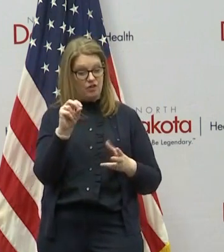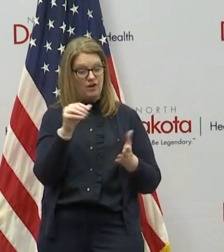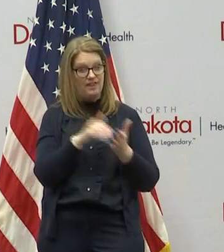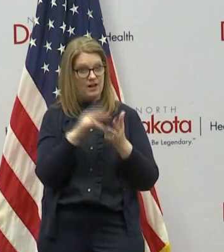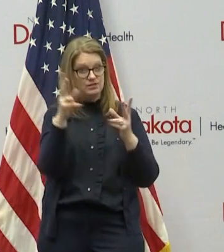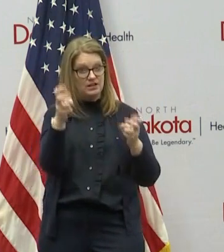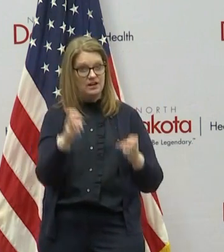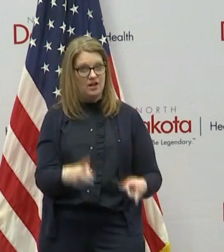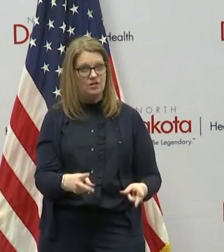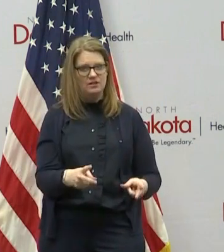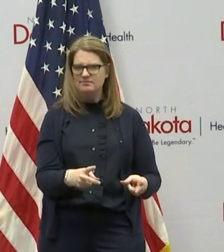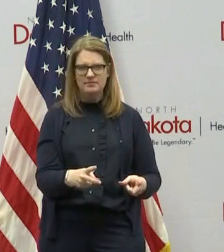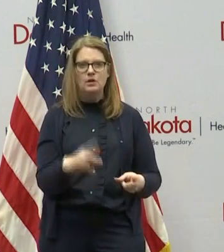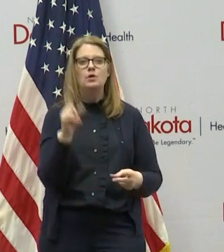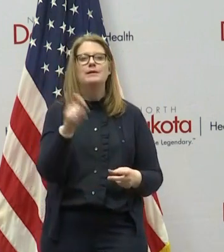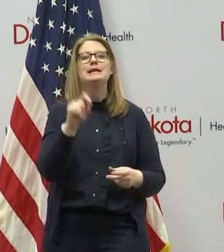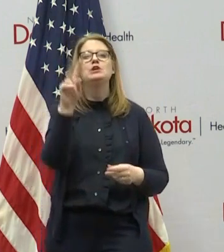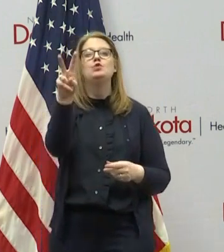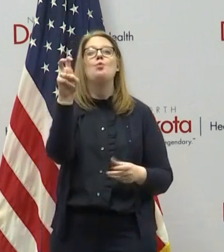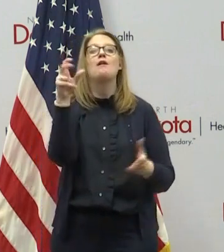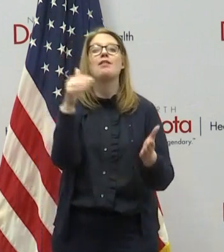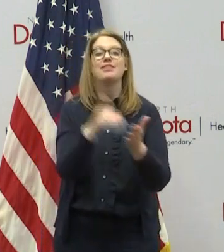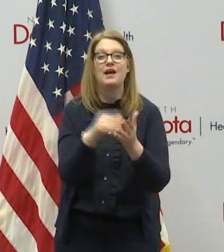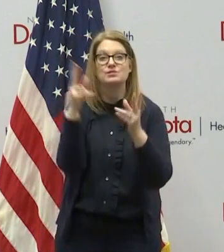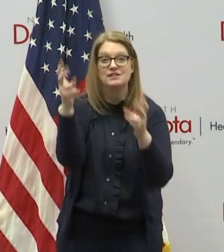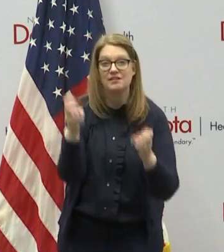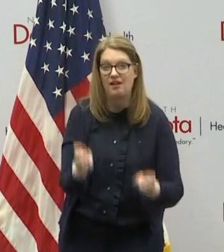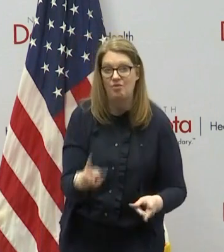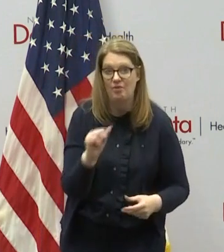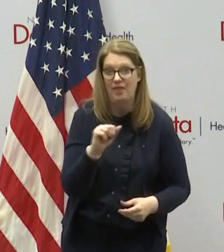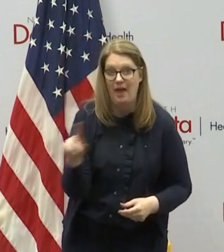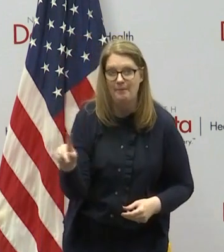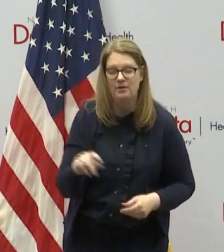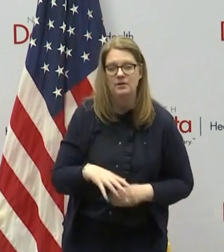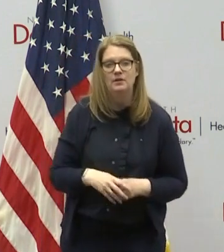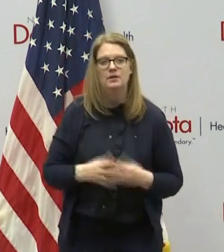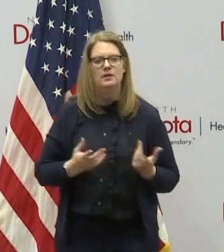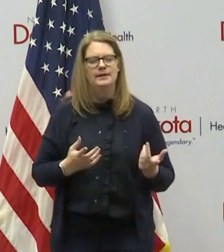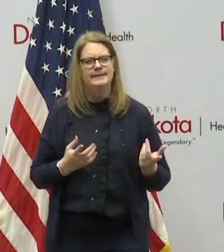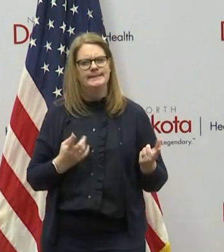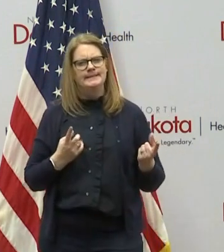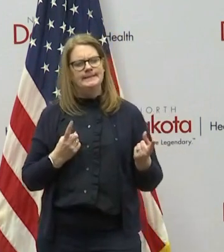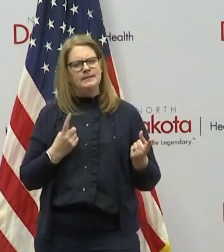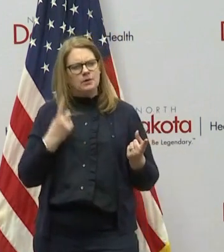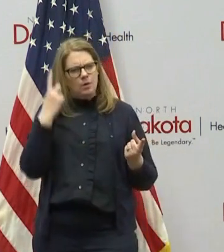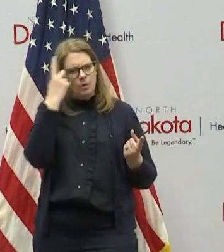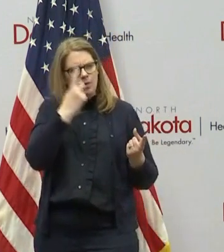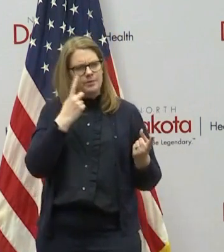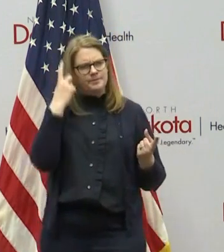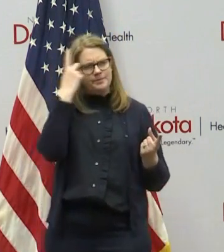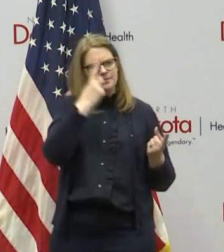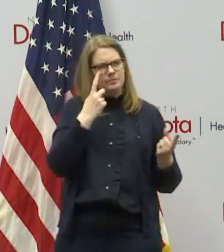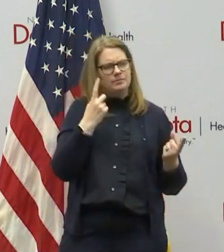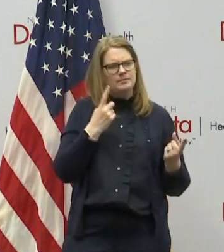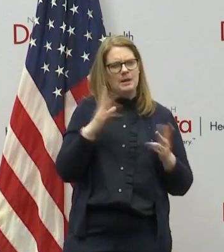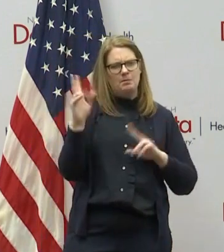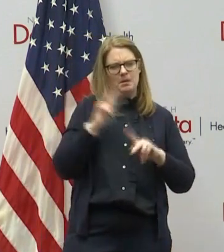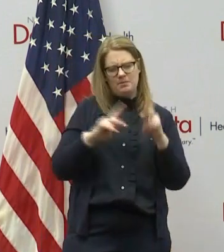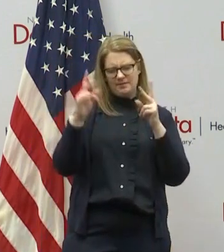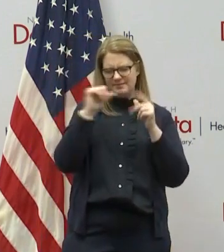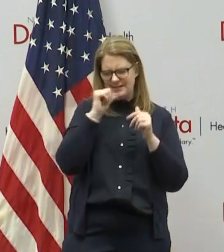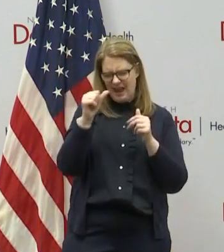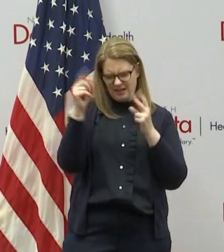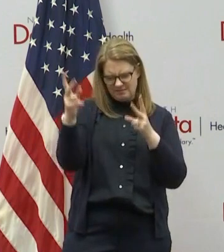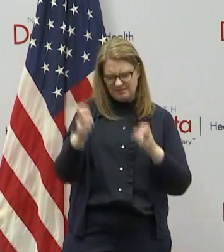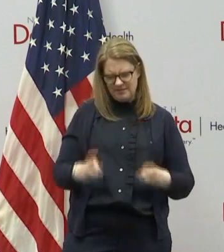to download this app. And we ask ourselves, why haven't more people downloaded it? We've